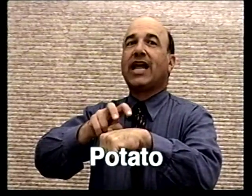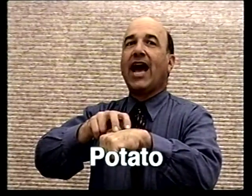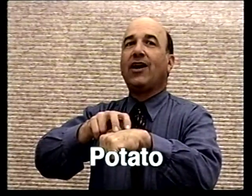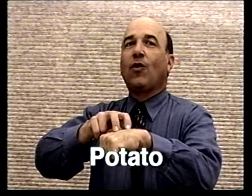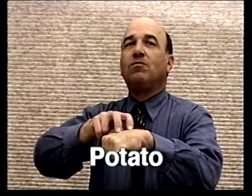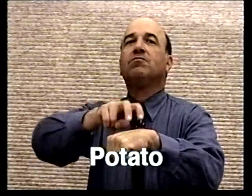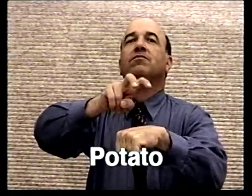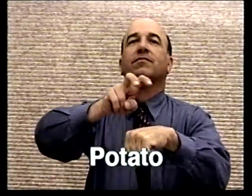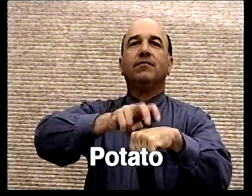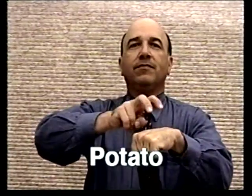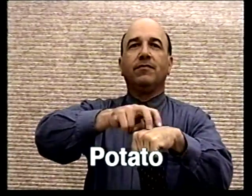potato,